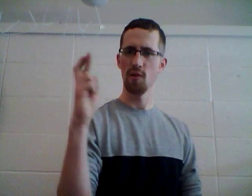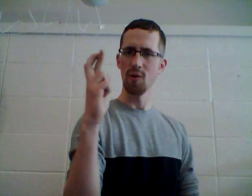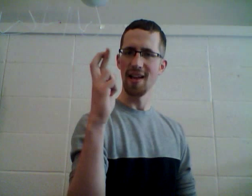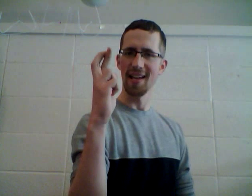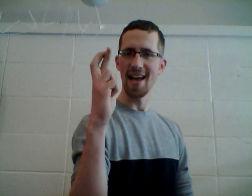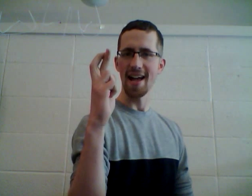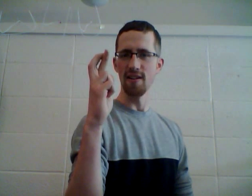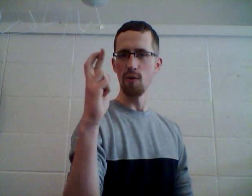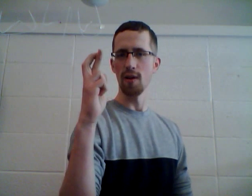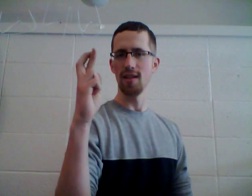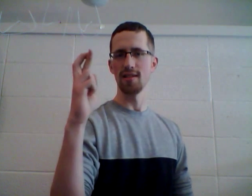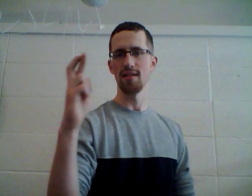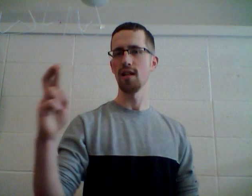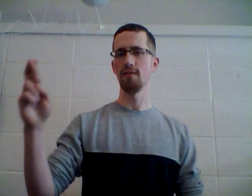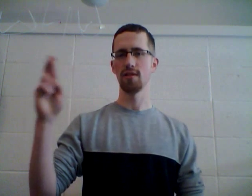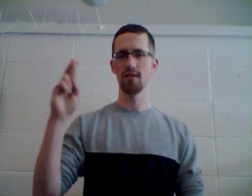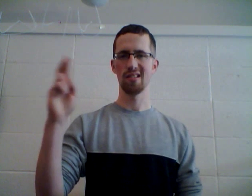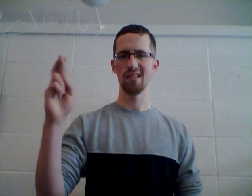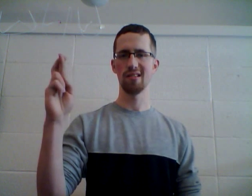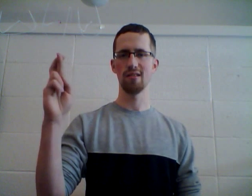we're like that, we're thick as thieves.